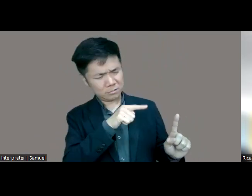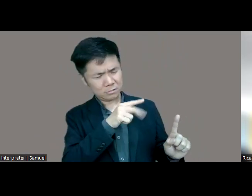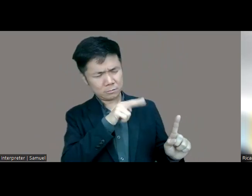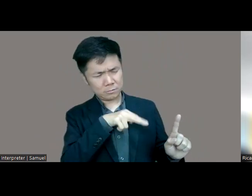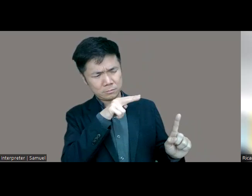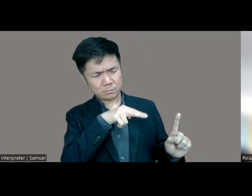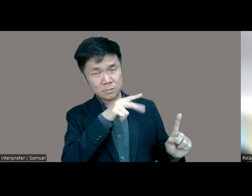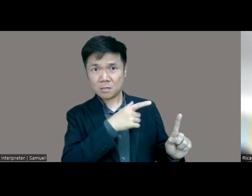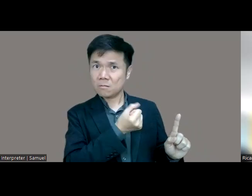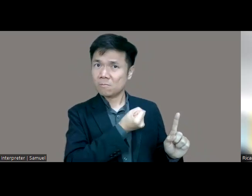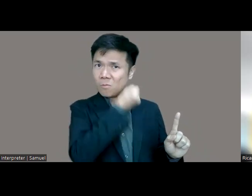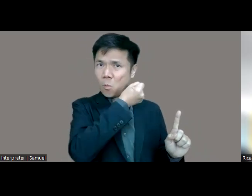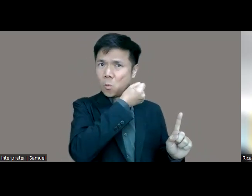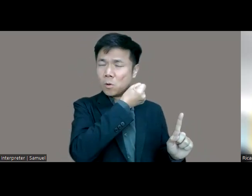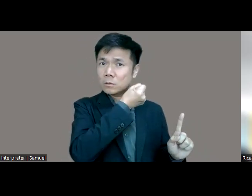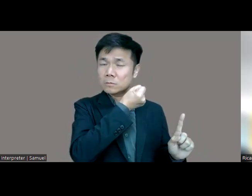this